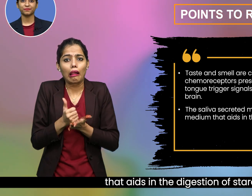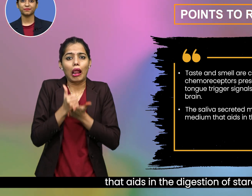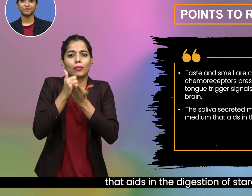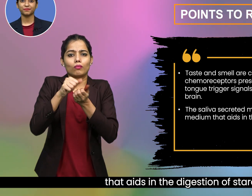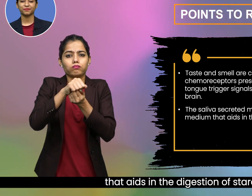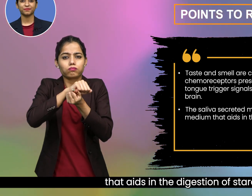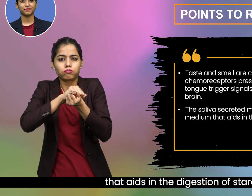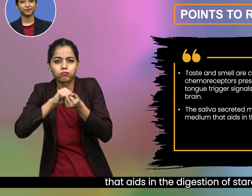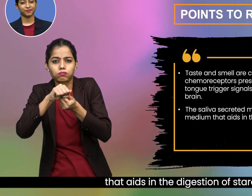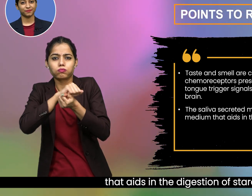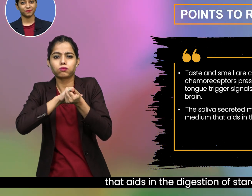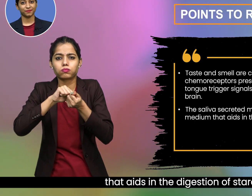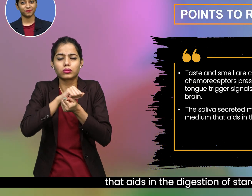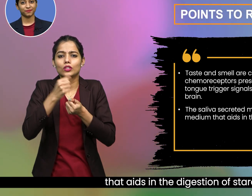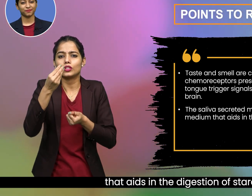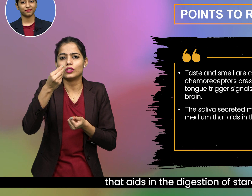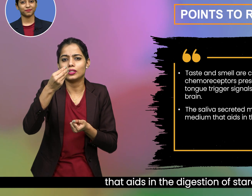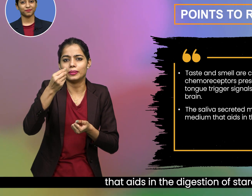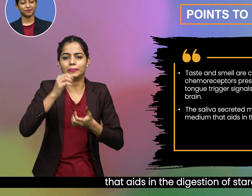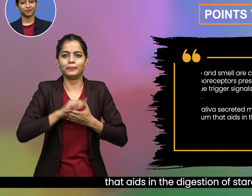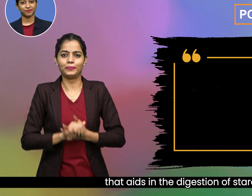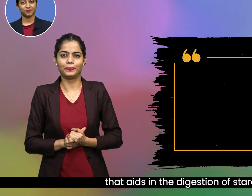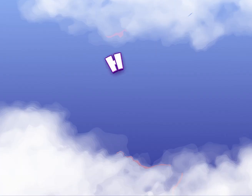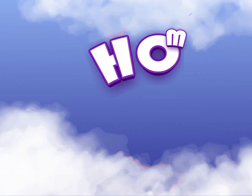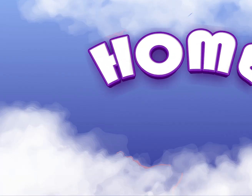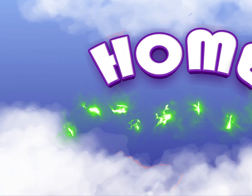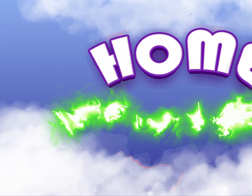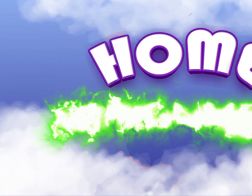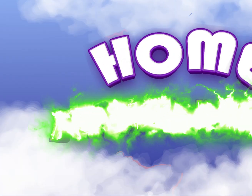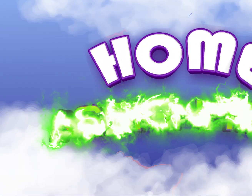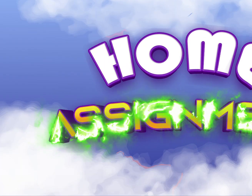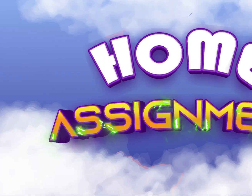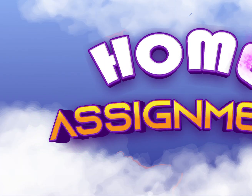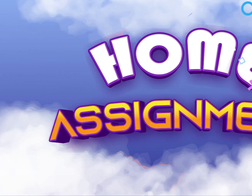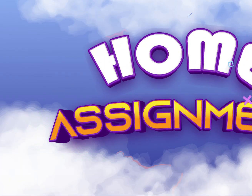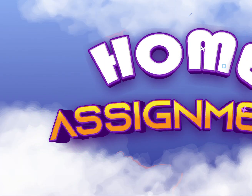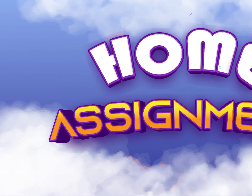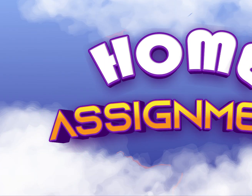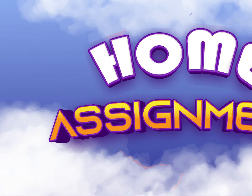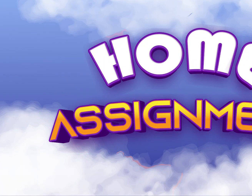Home assignment.